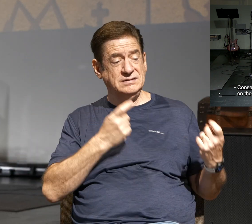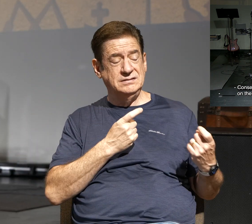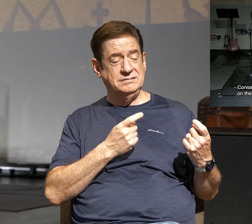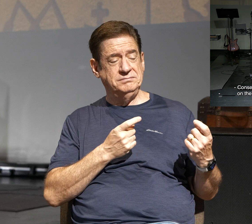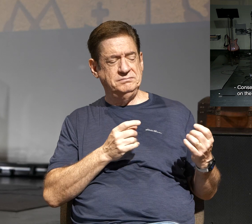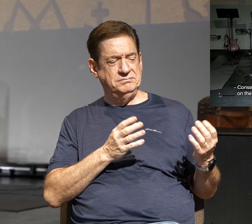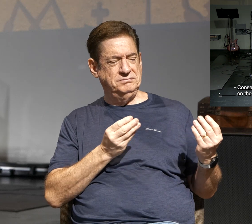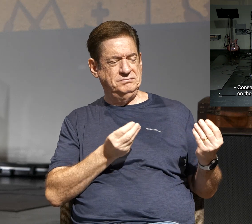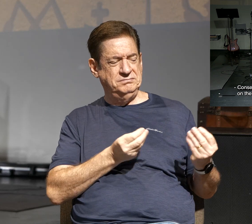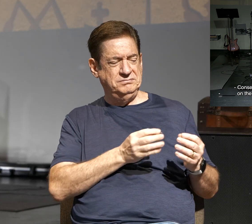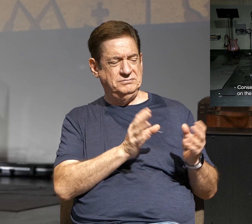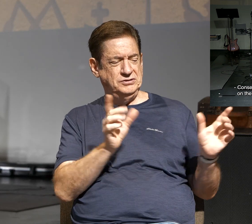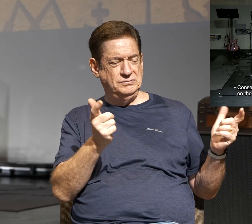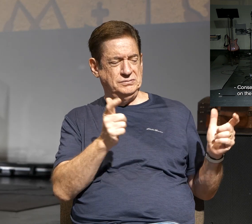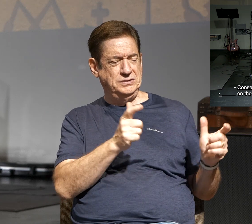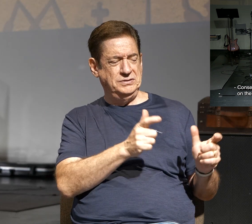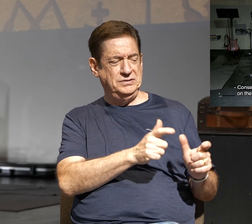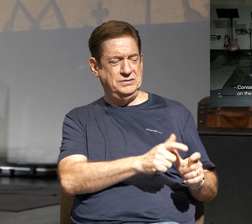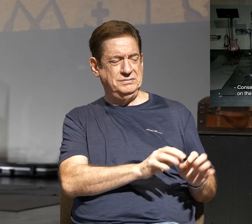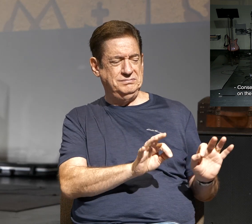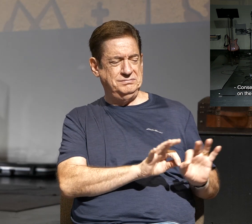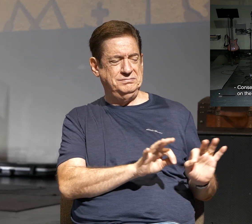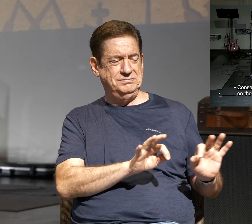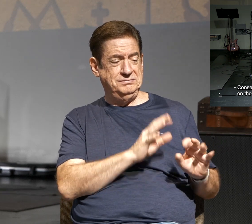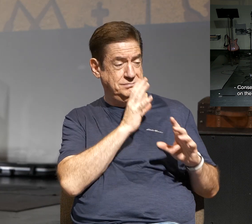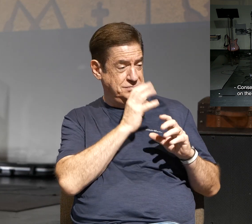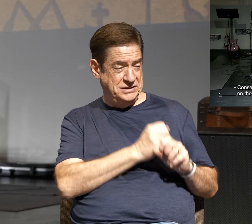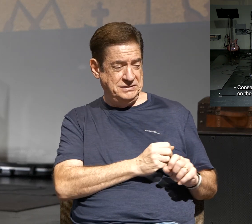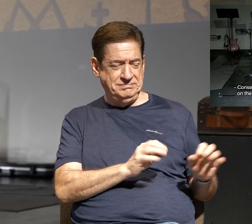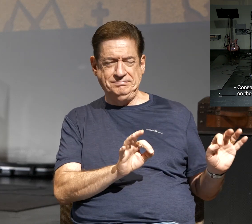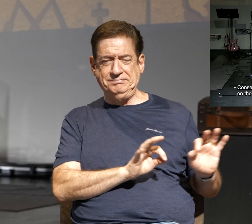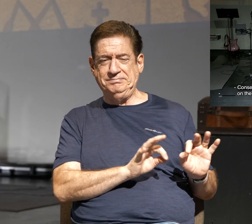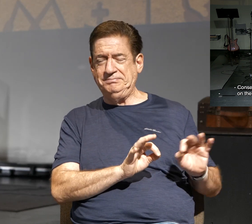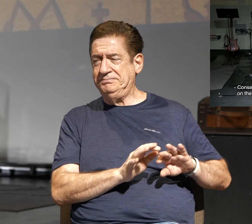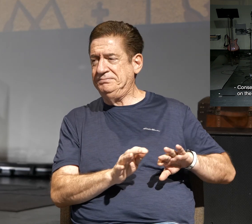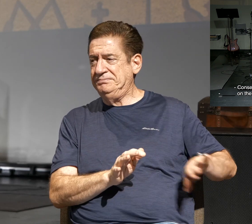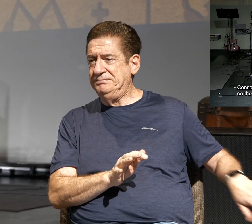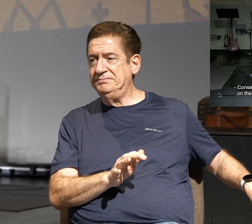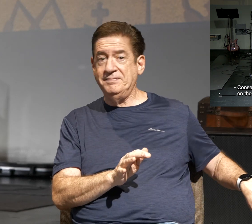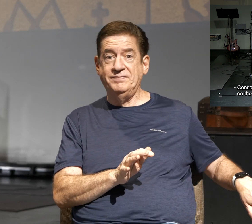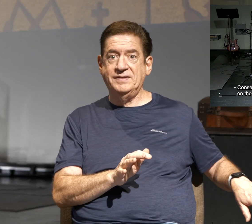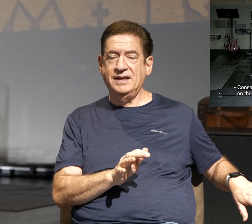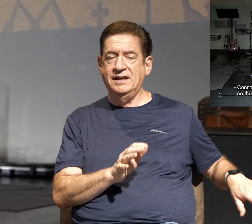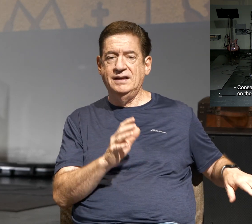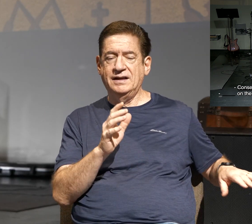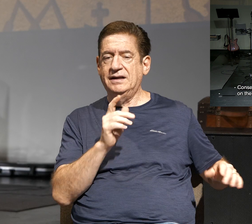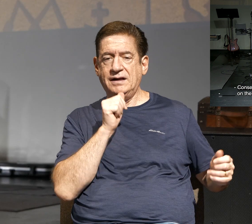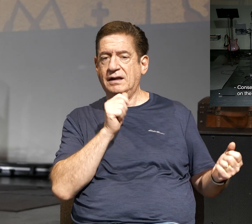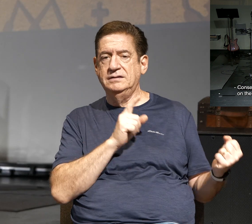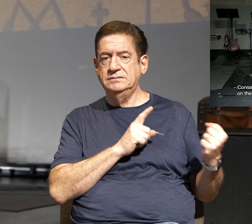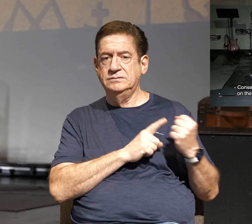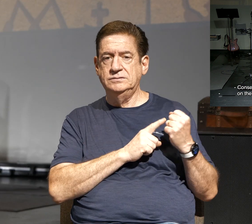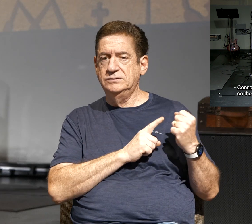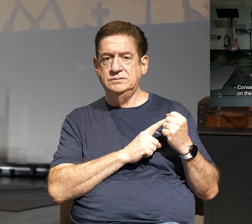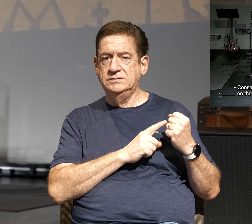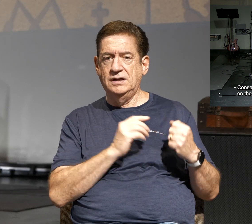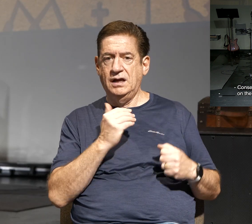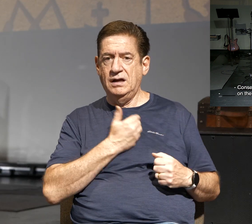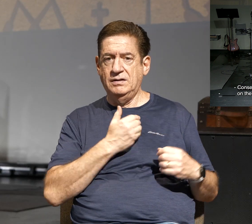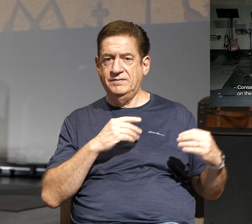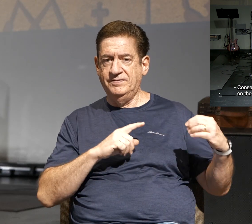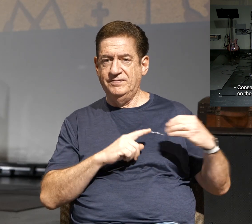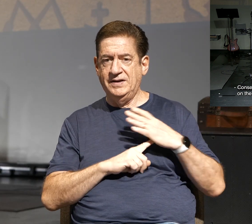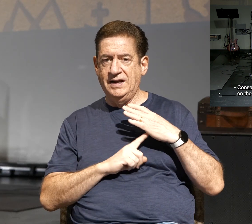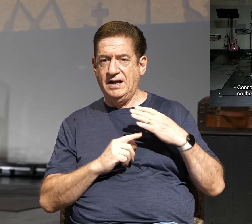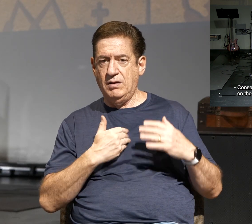its deceptive appeal and suffering loses its delusional effect on our lives.